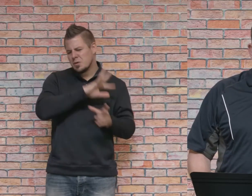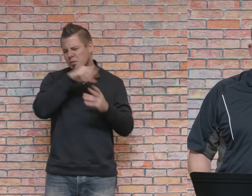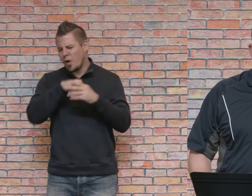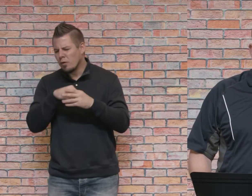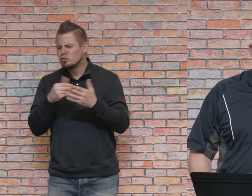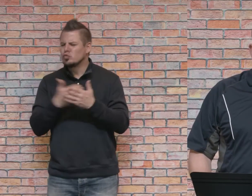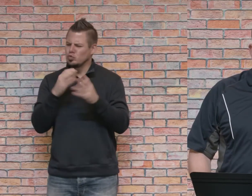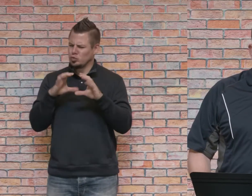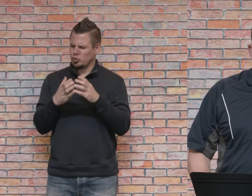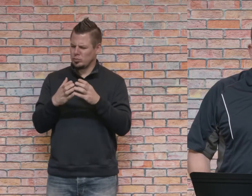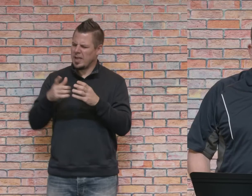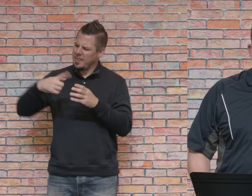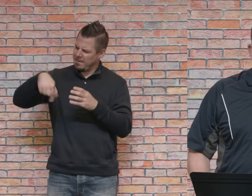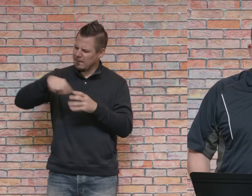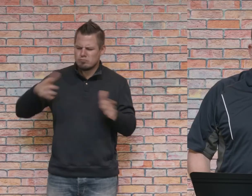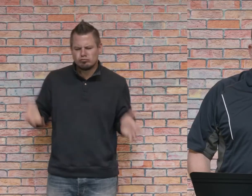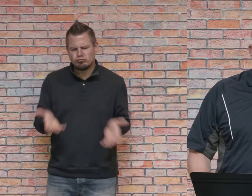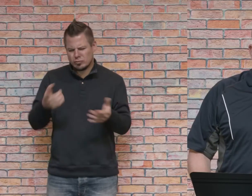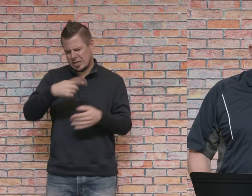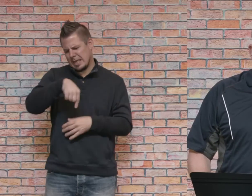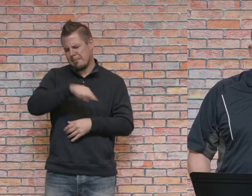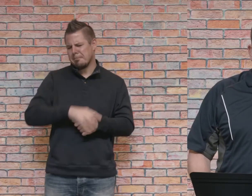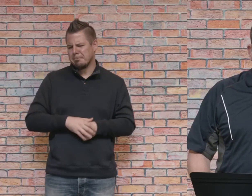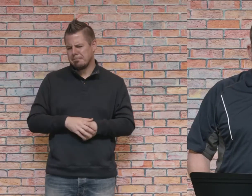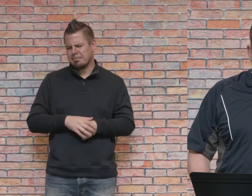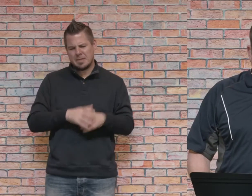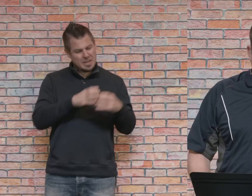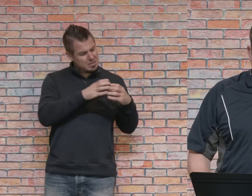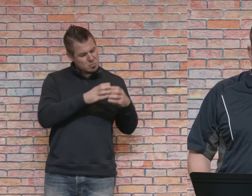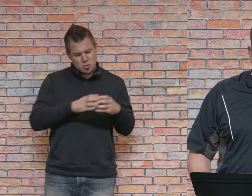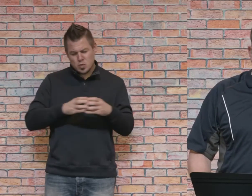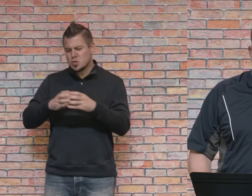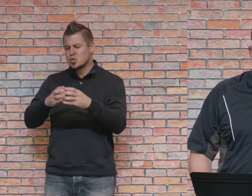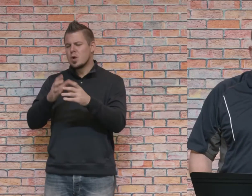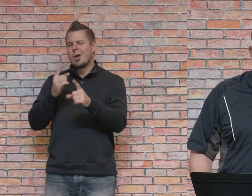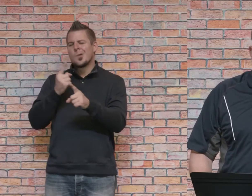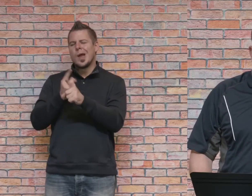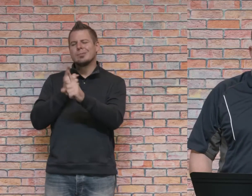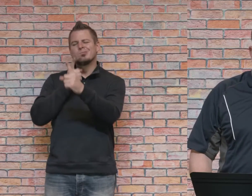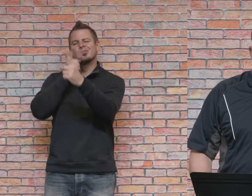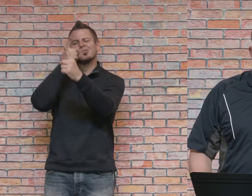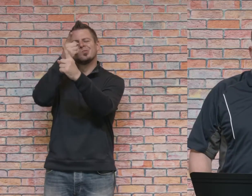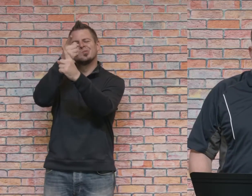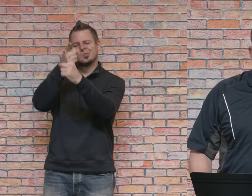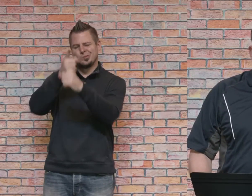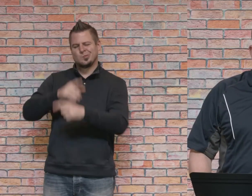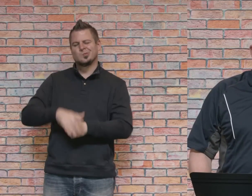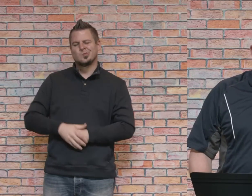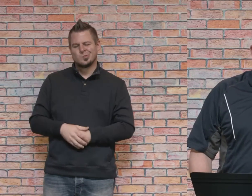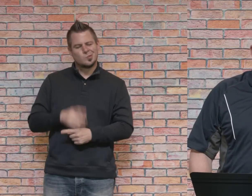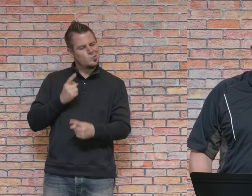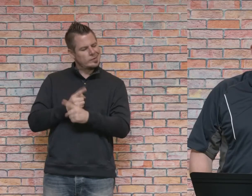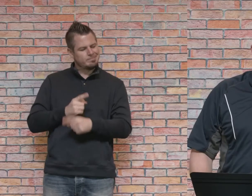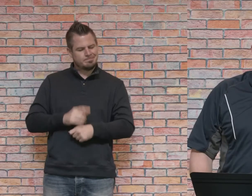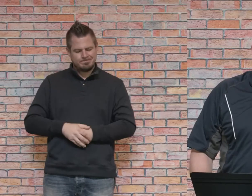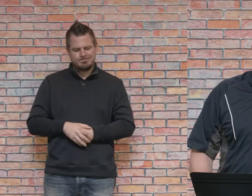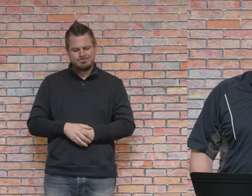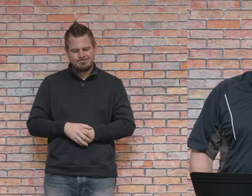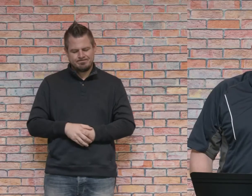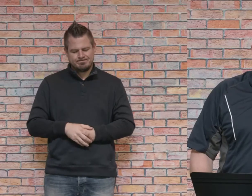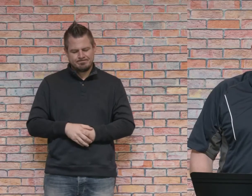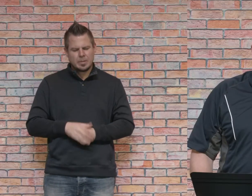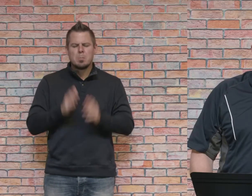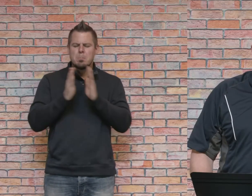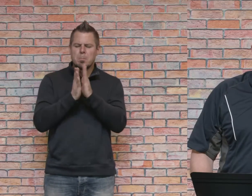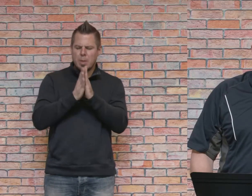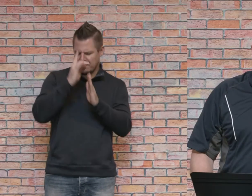them, that they can be moving in the right direction with, Lord. And I pray for those who know that they